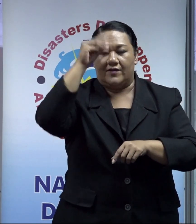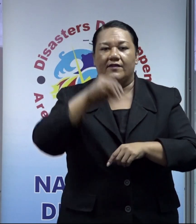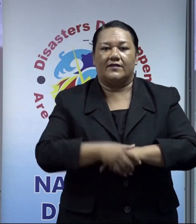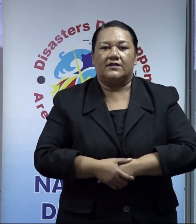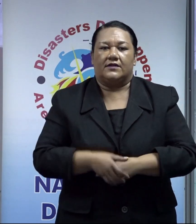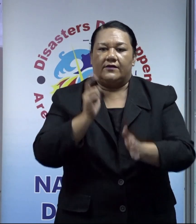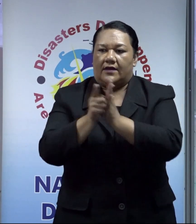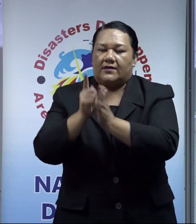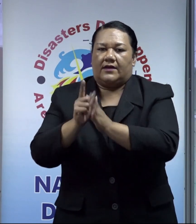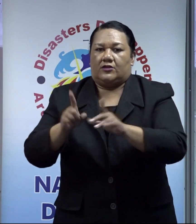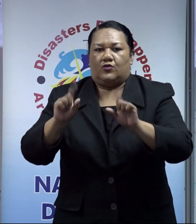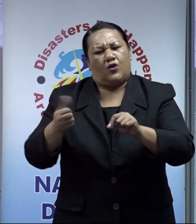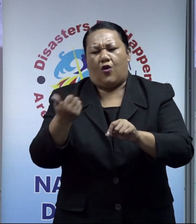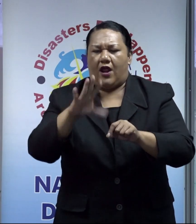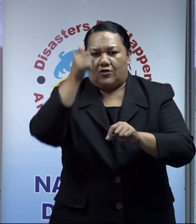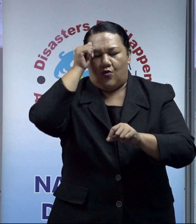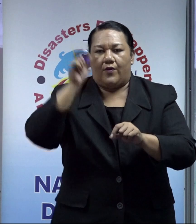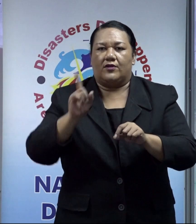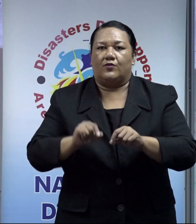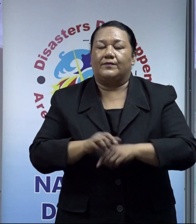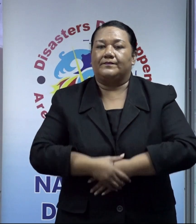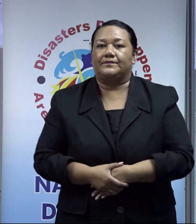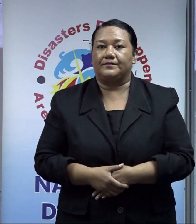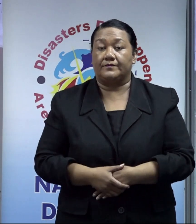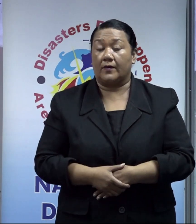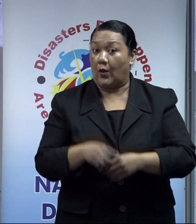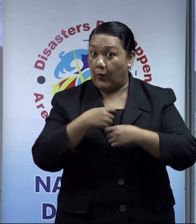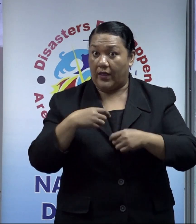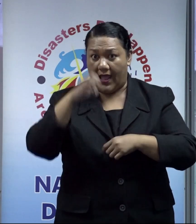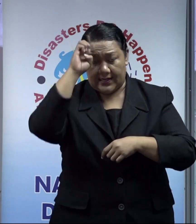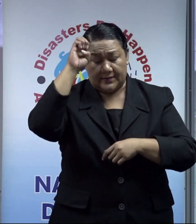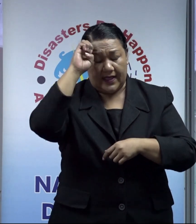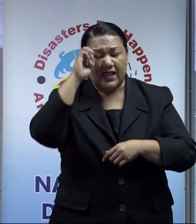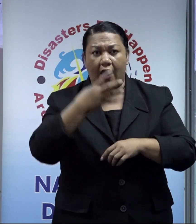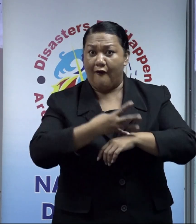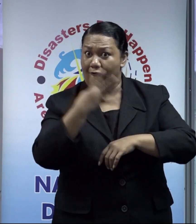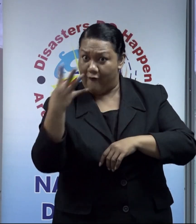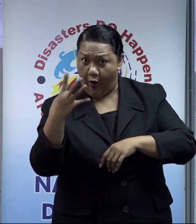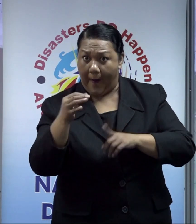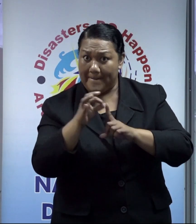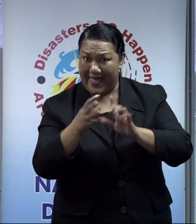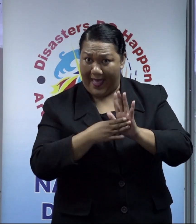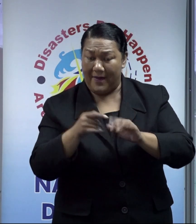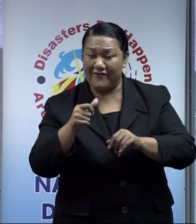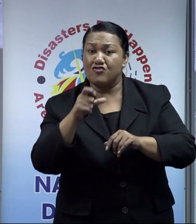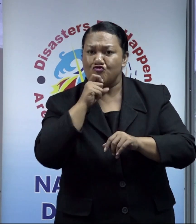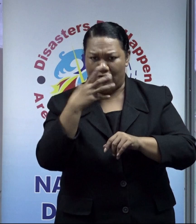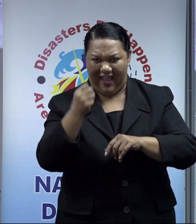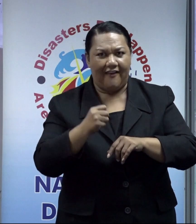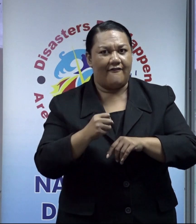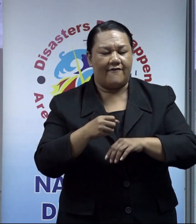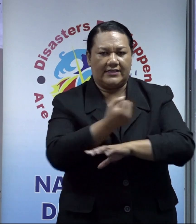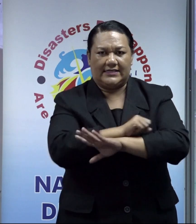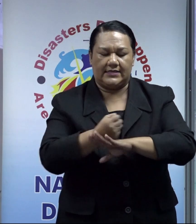for the night? So we are expecting high tide to be at 4 p.m. And with continuous